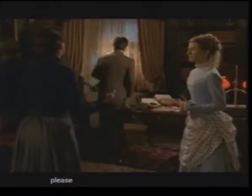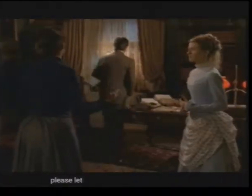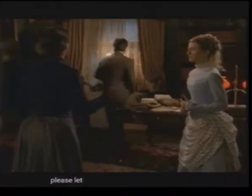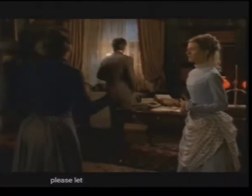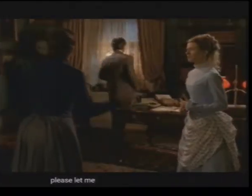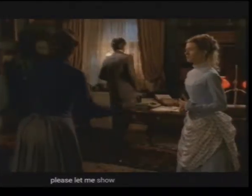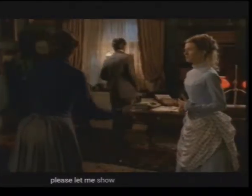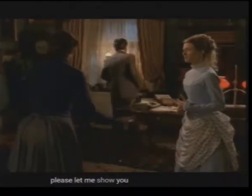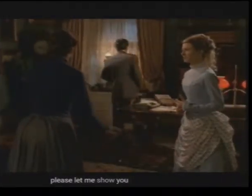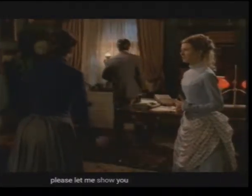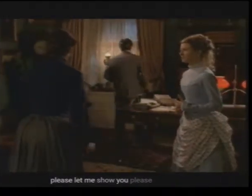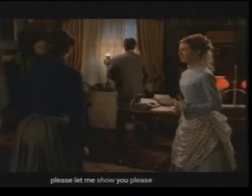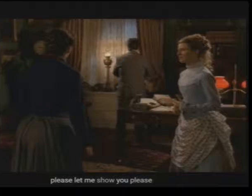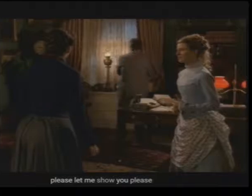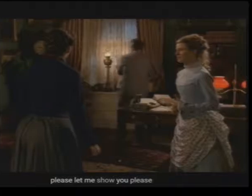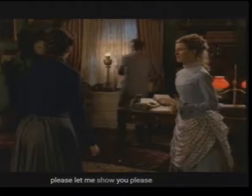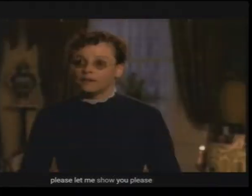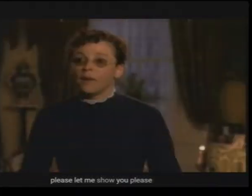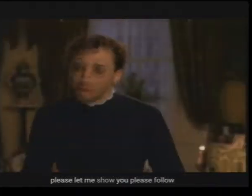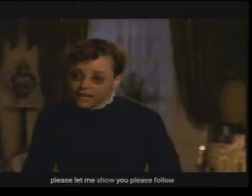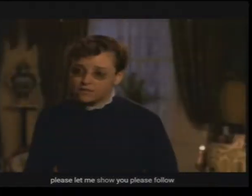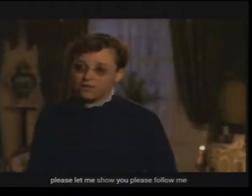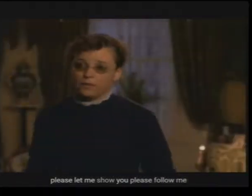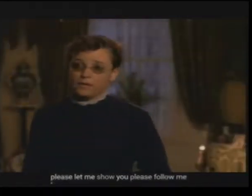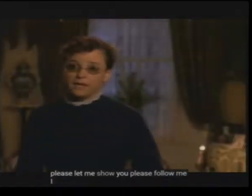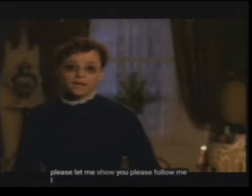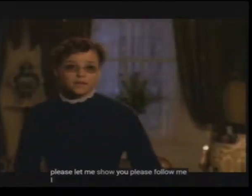Please let me show you. Please follow me.